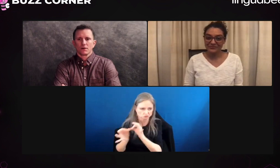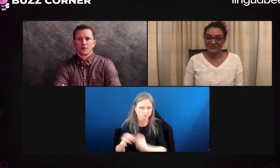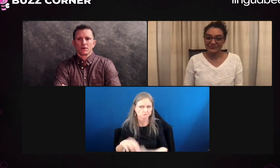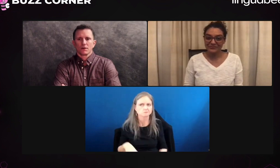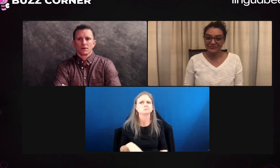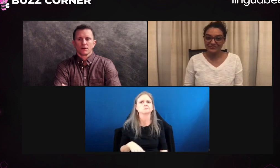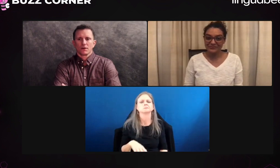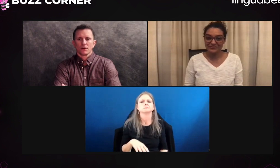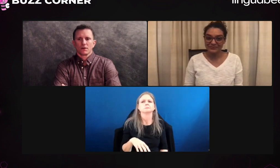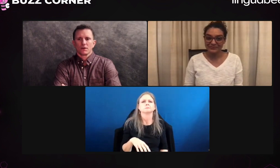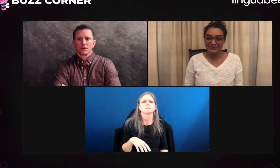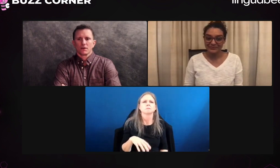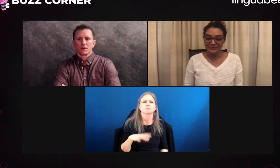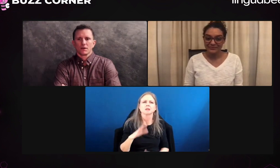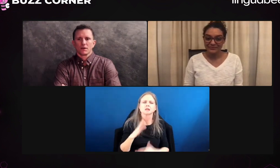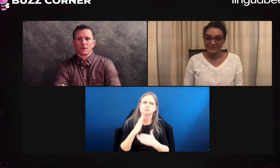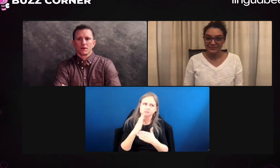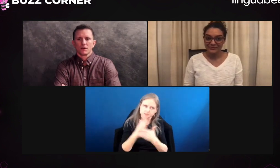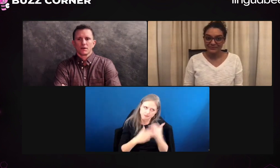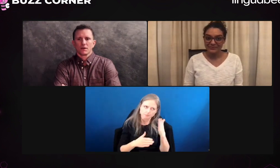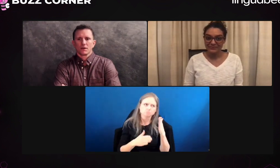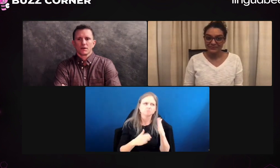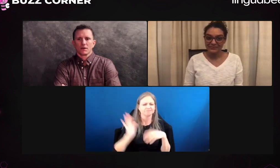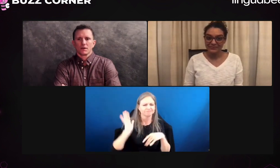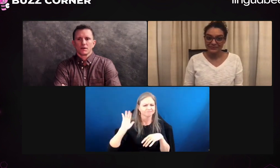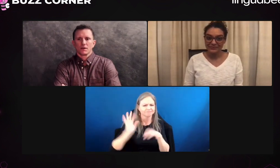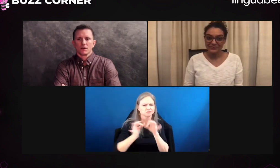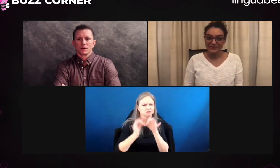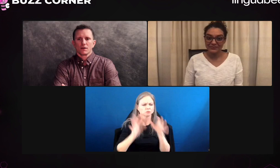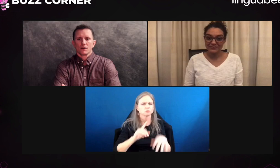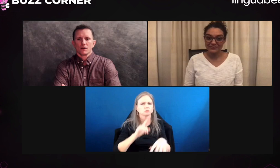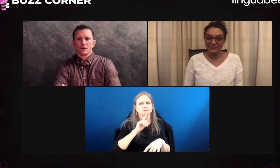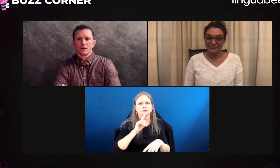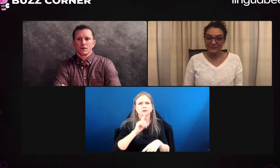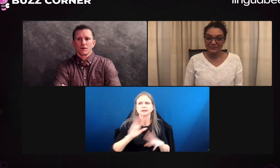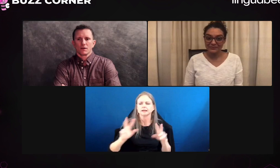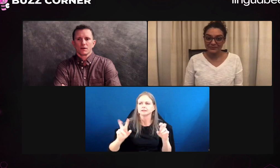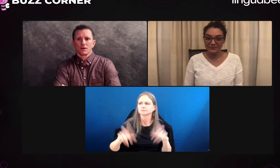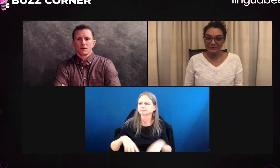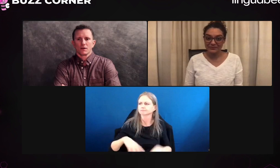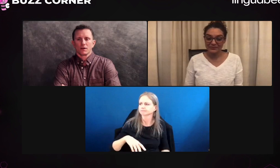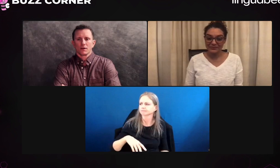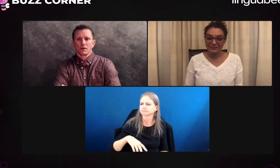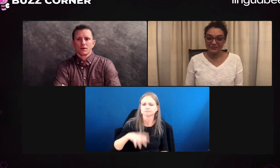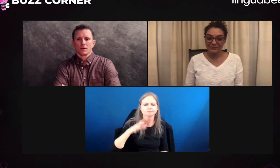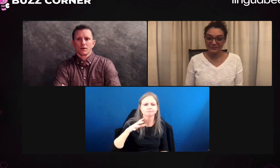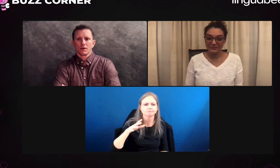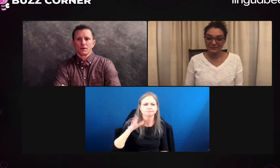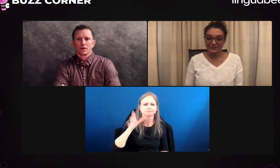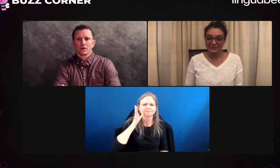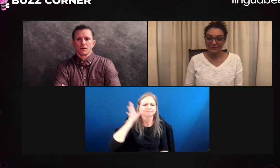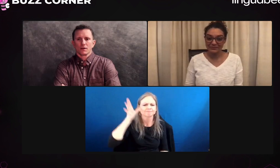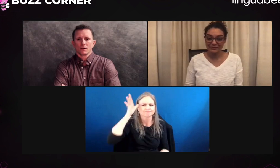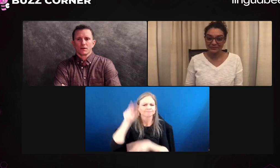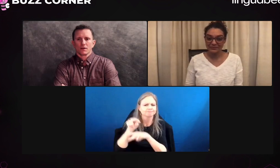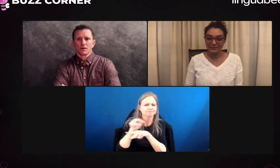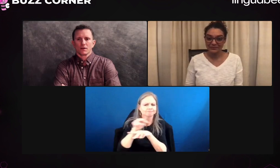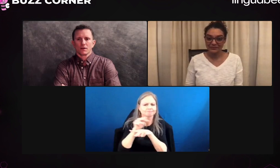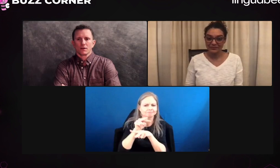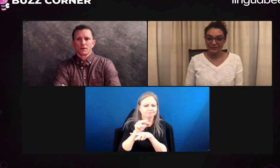And there were many interpreters that what we would call homegrown. They were sort of developed and trained by the